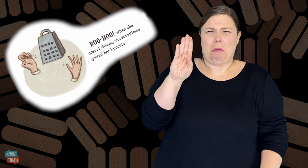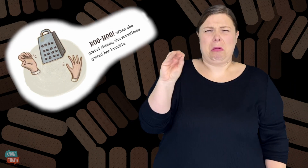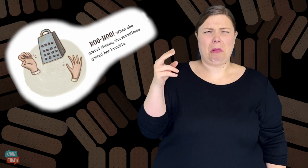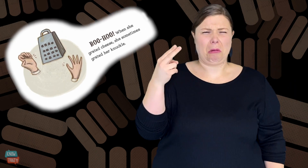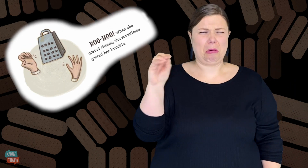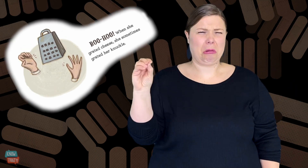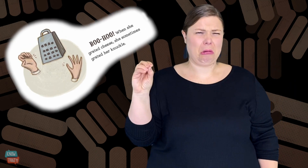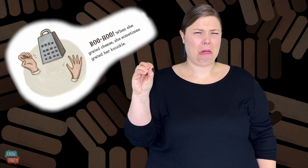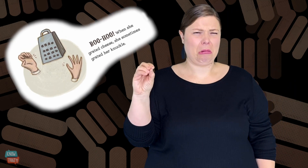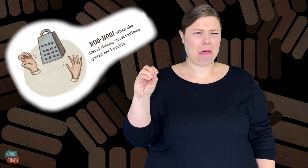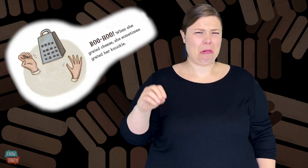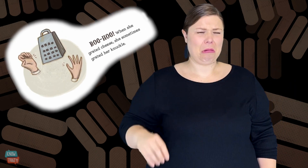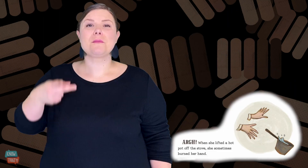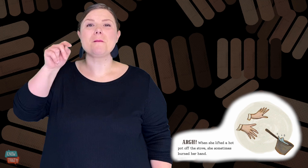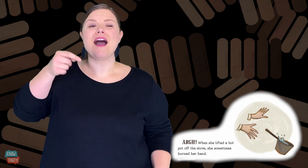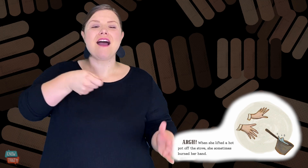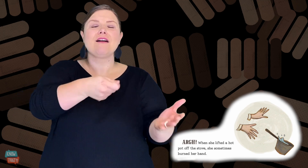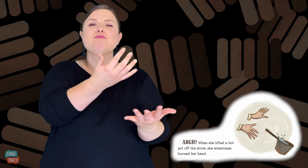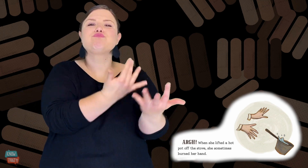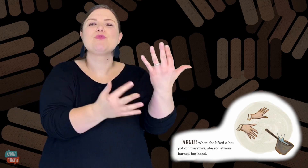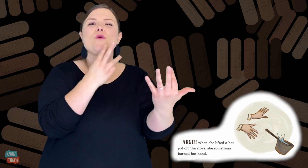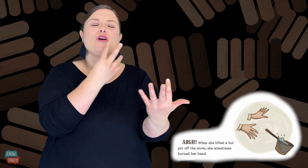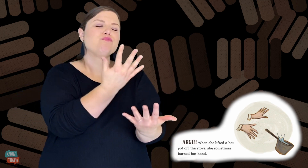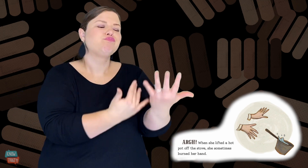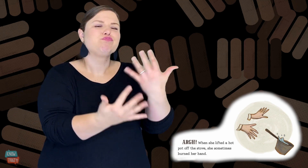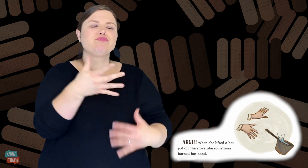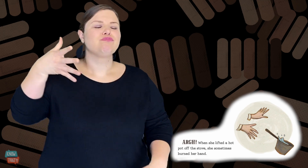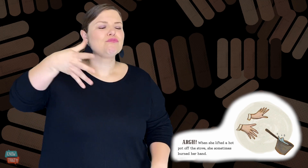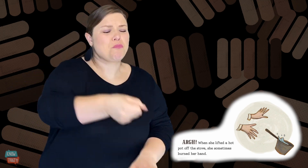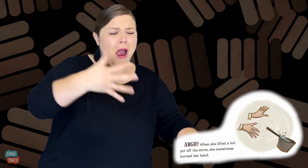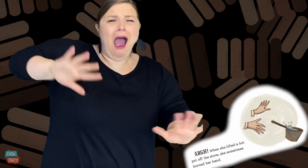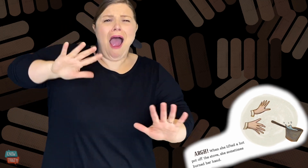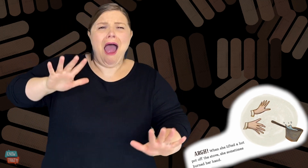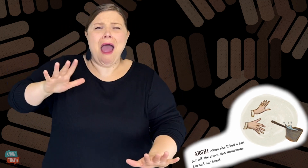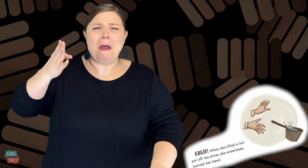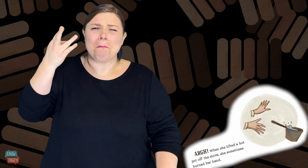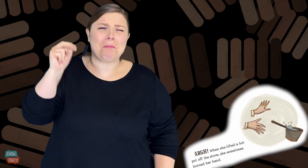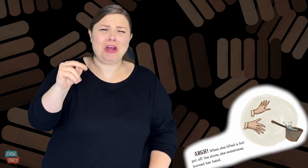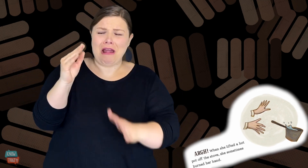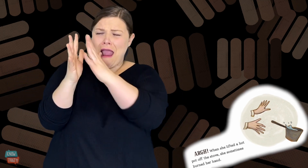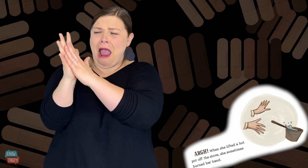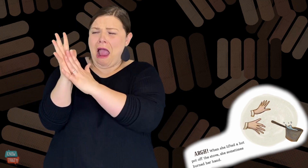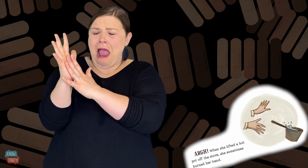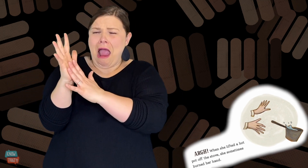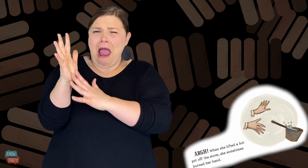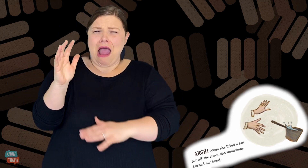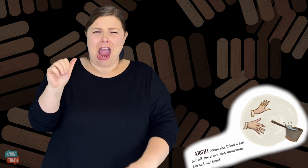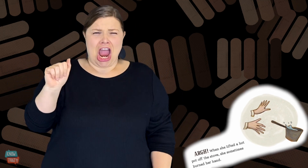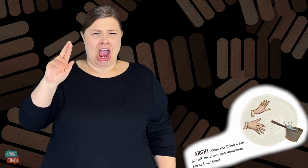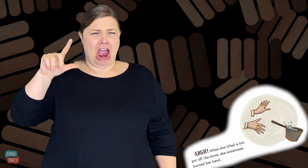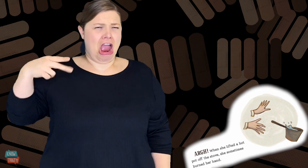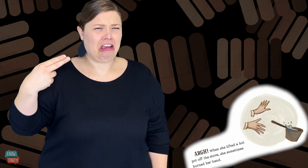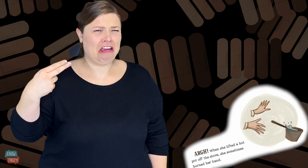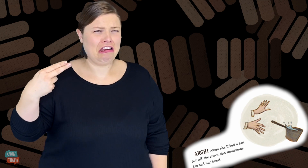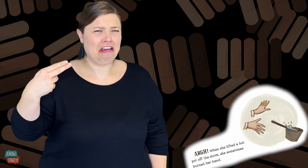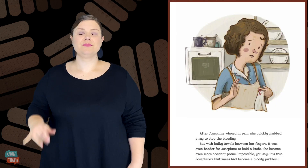Boo-hoo! And when she lifted a hot pot off the stove, she sometimes burned her hand. Ugh!